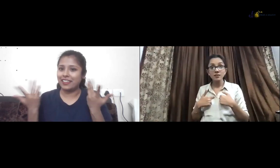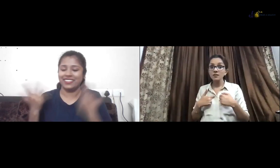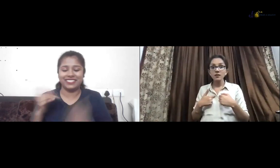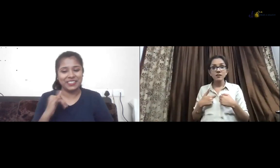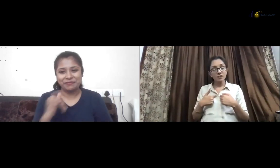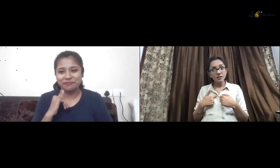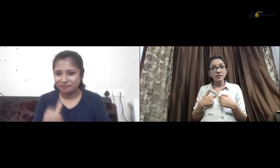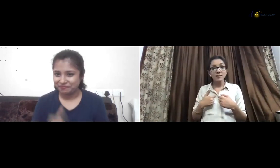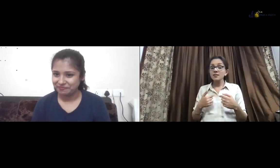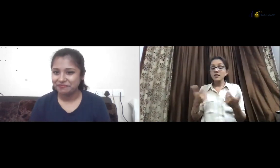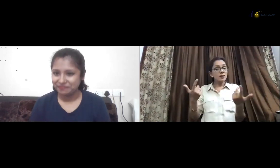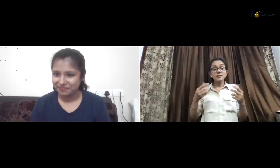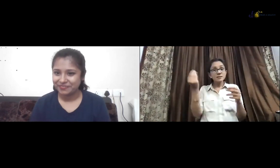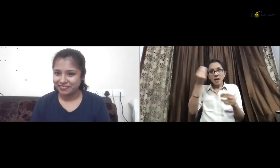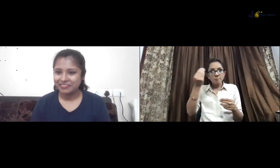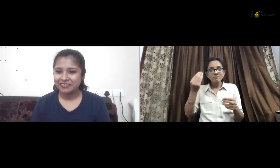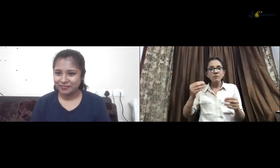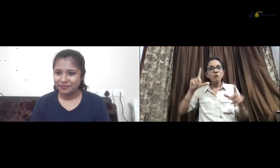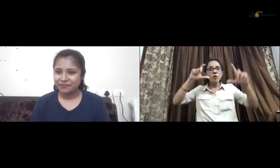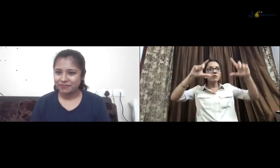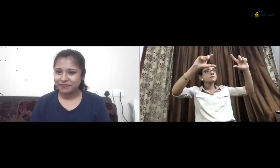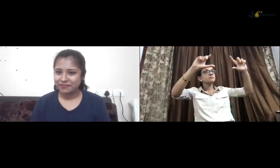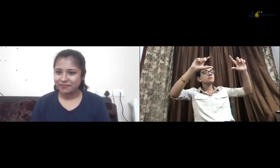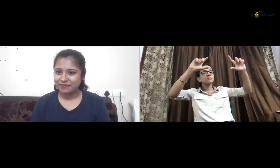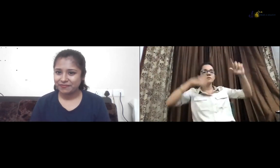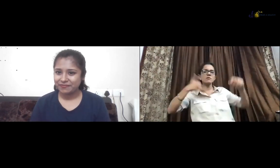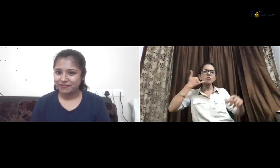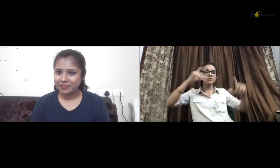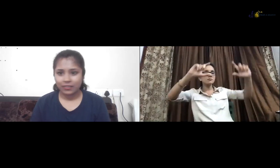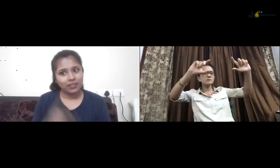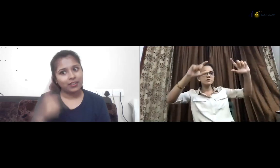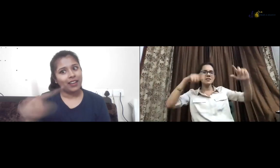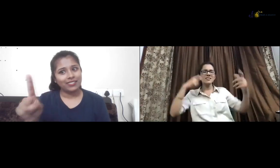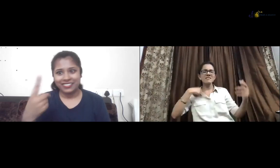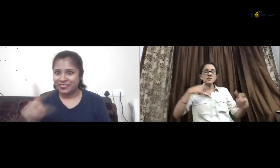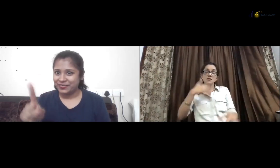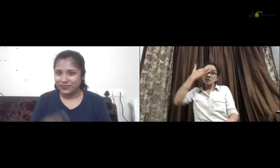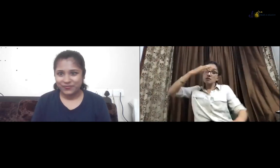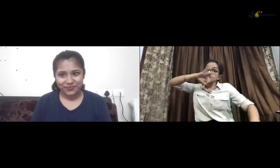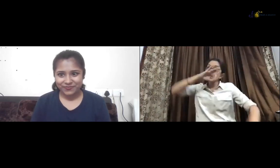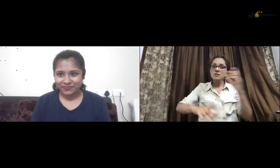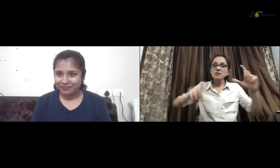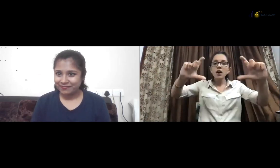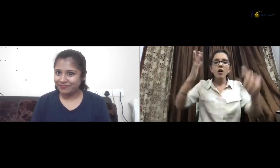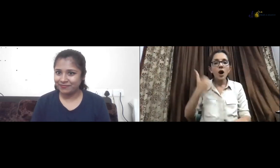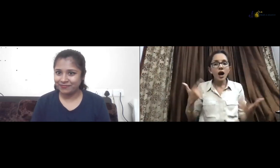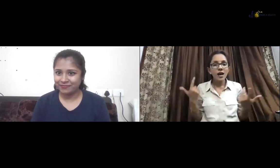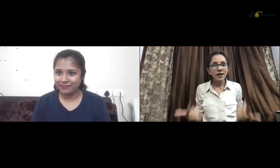me? Well, I have also same experience. Yes, so some people would take a picture,